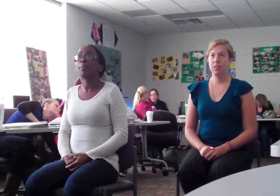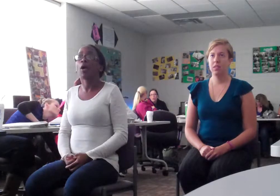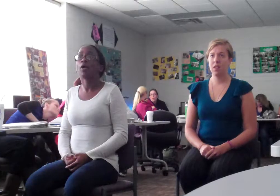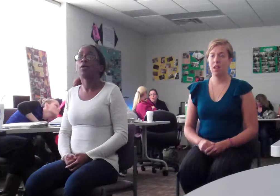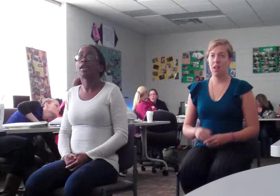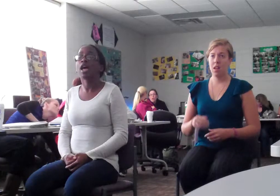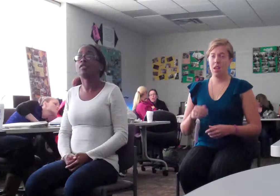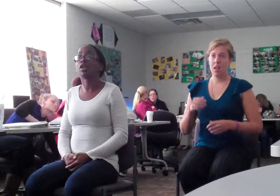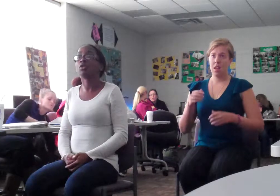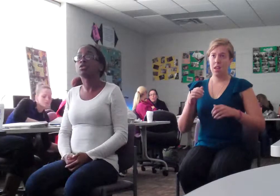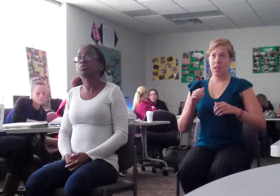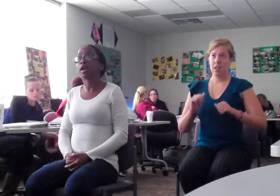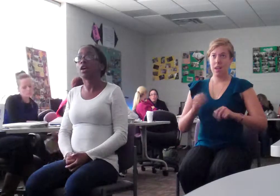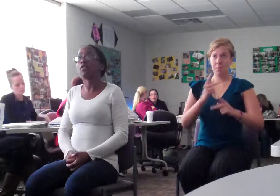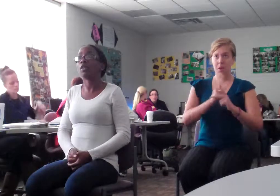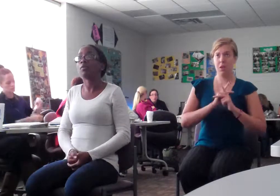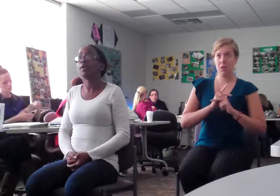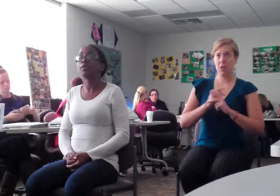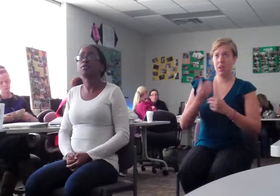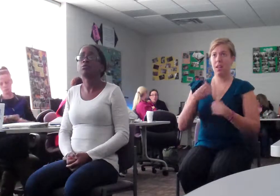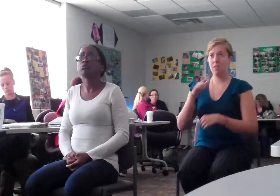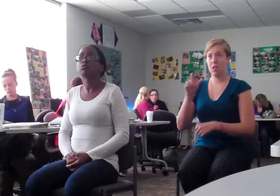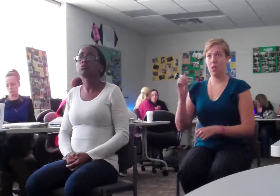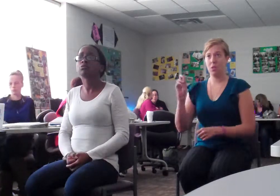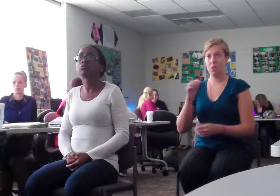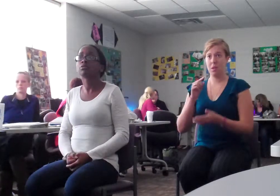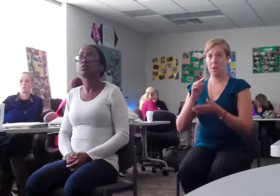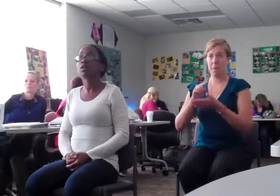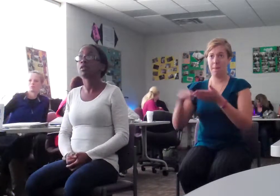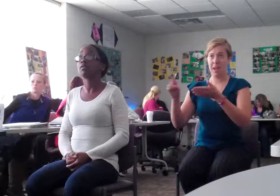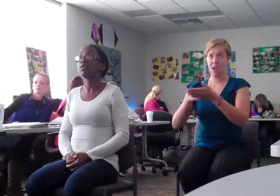Can I have a loan to pay off all the bills?